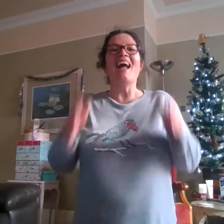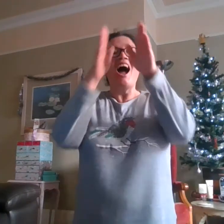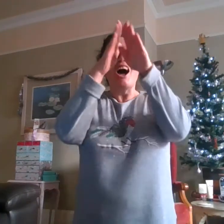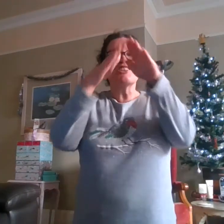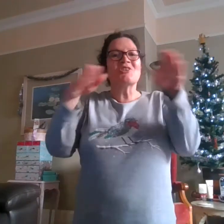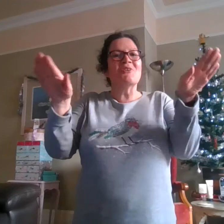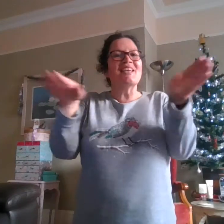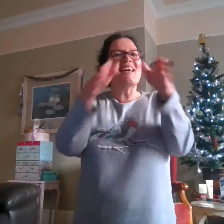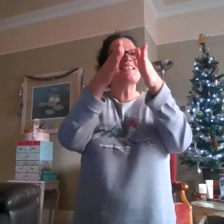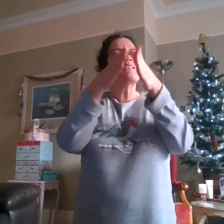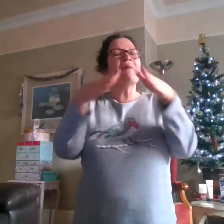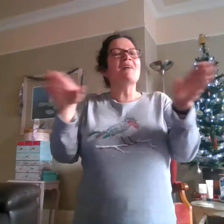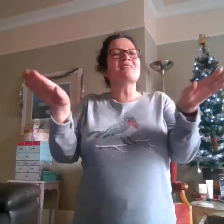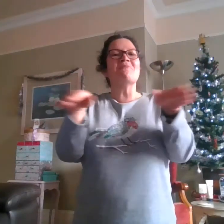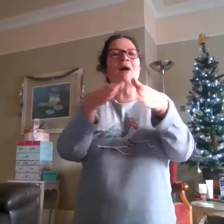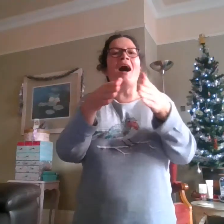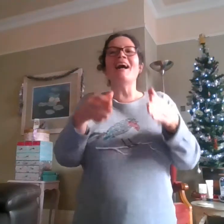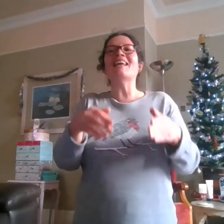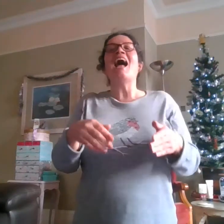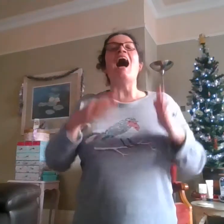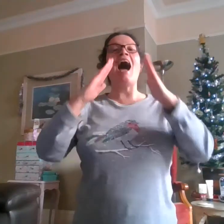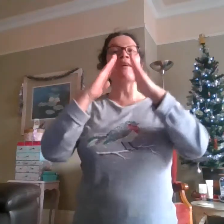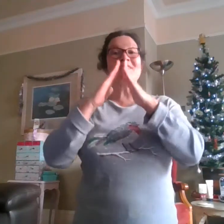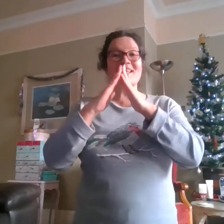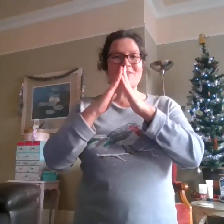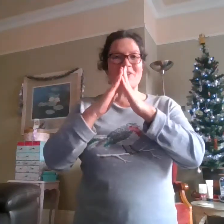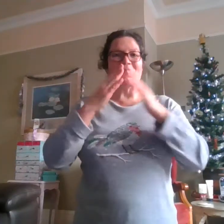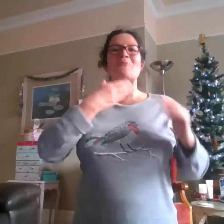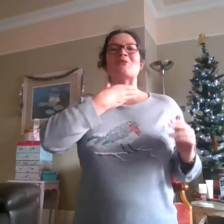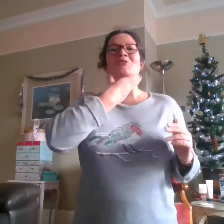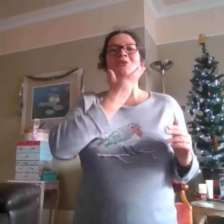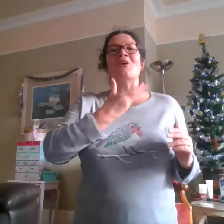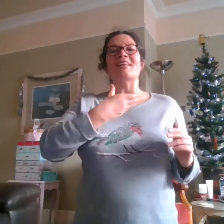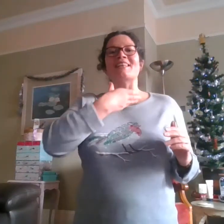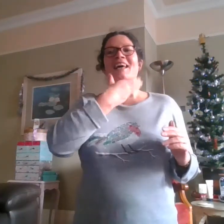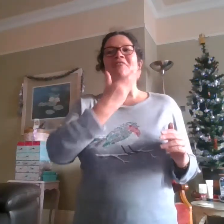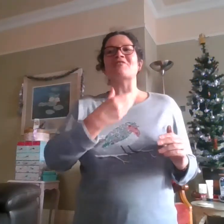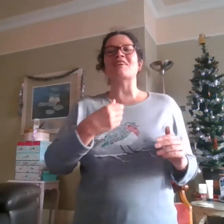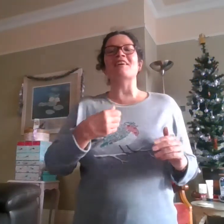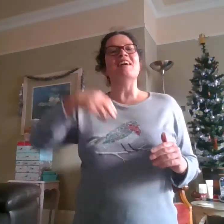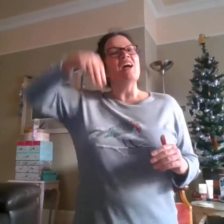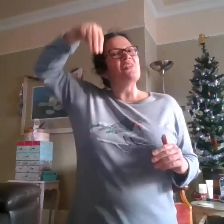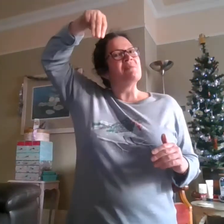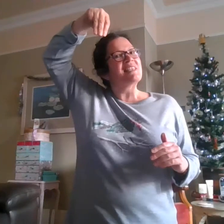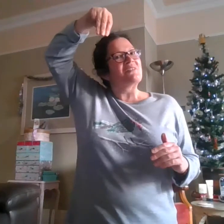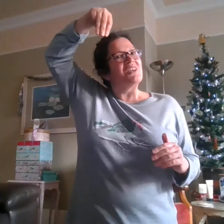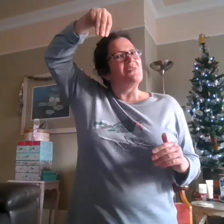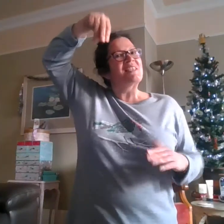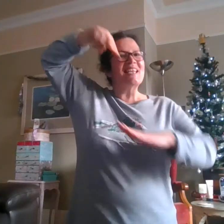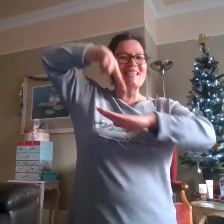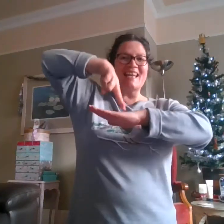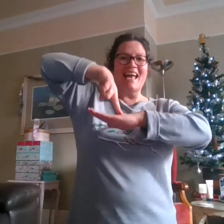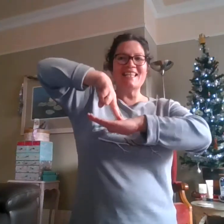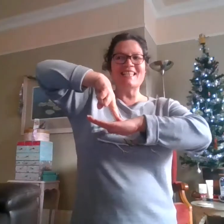A tree that smells of pine, a house that's filled with joy and laughter. The mistletoe says stand in